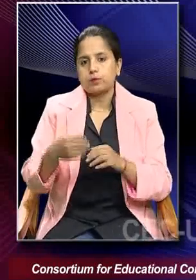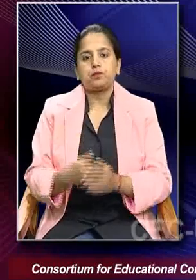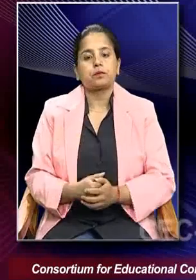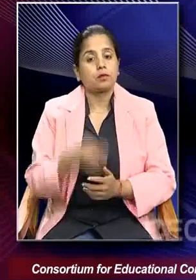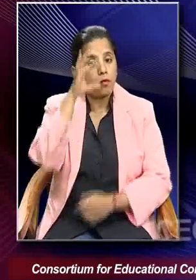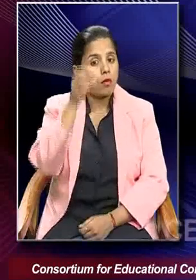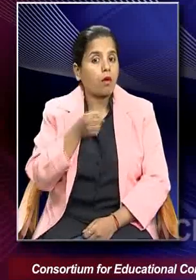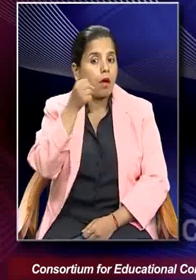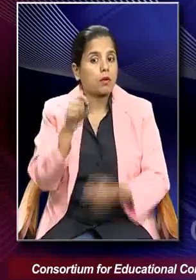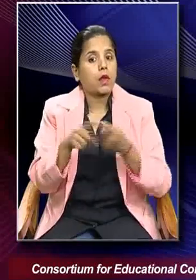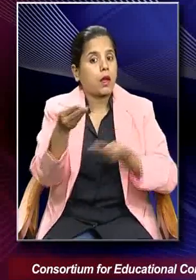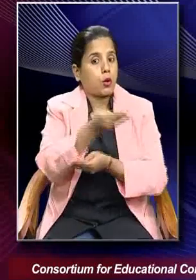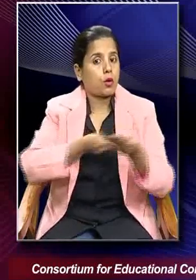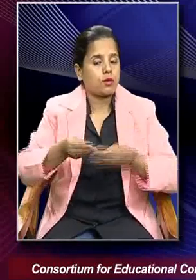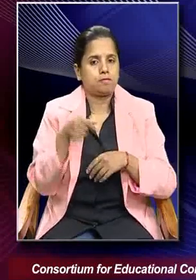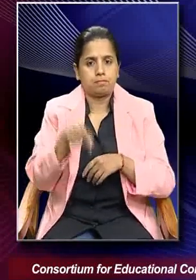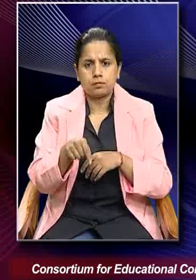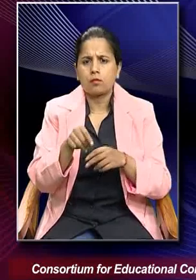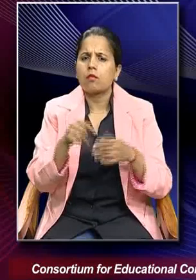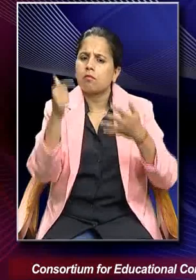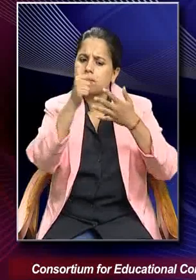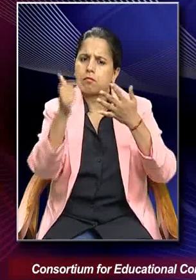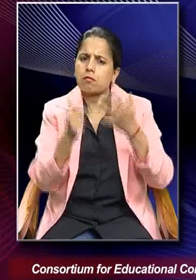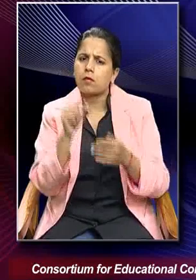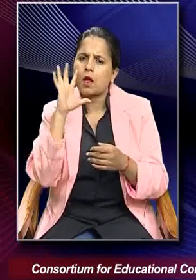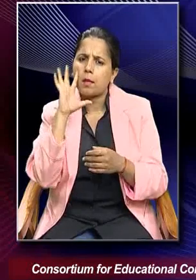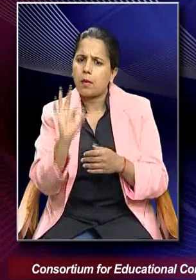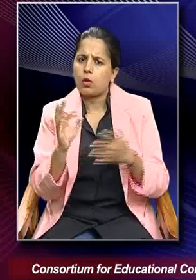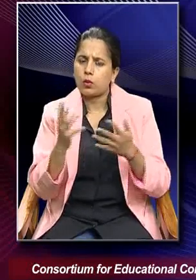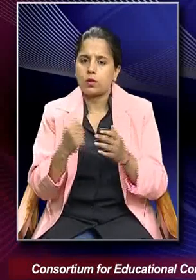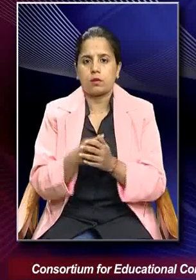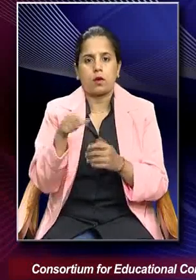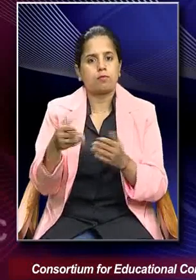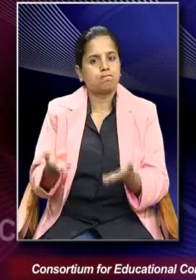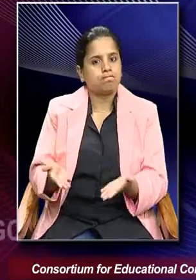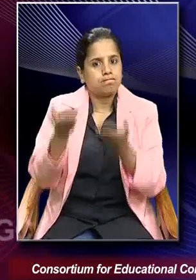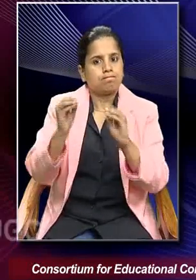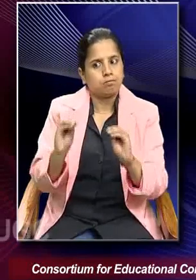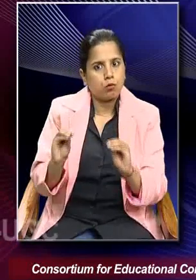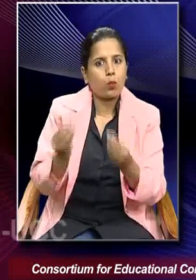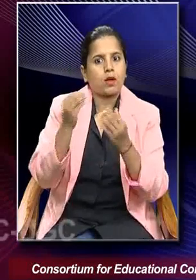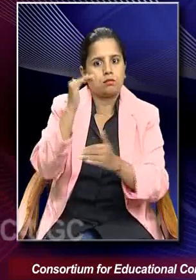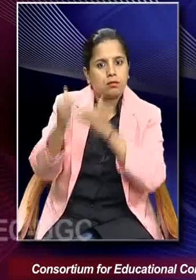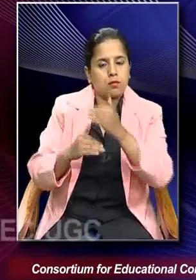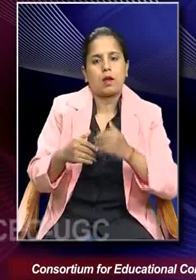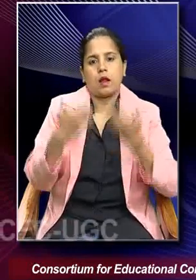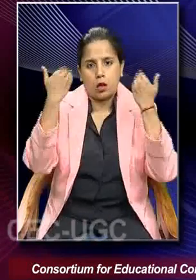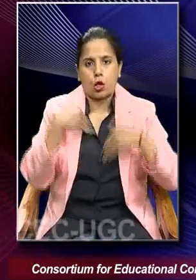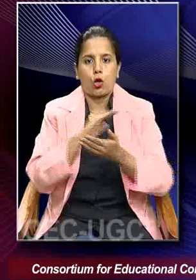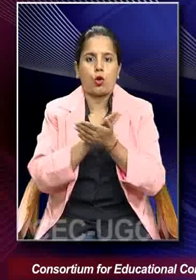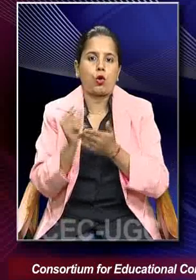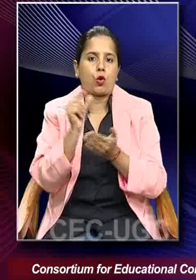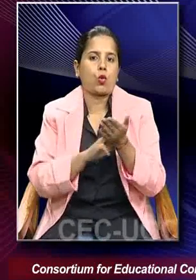Gandhian economics, these aspects are mainly the upliftment and enrichment of human life rather